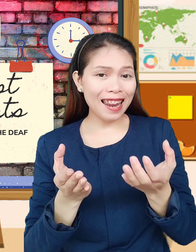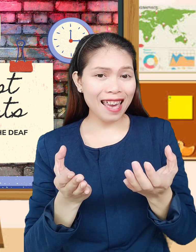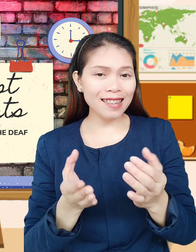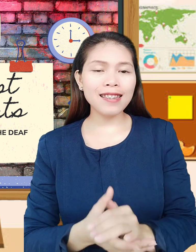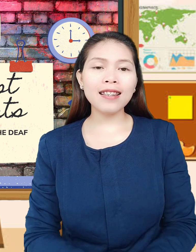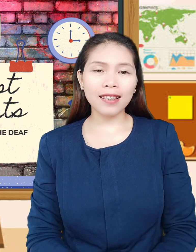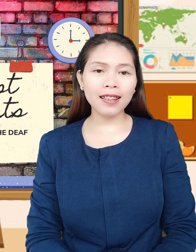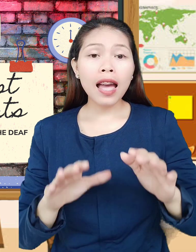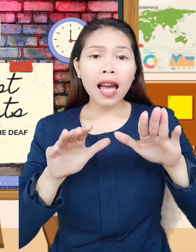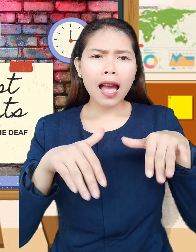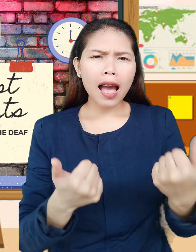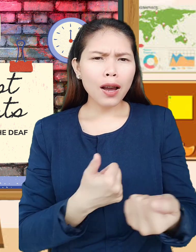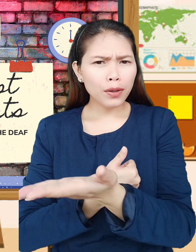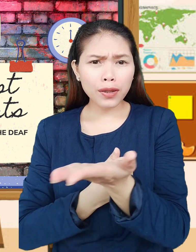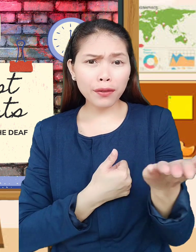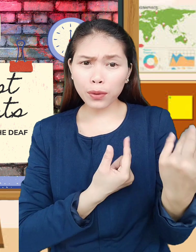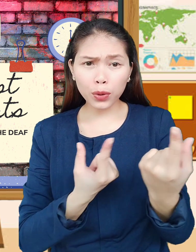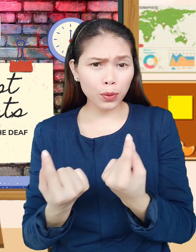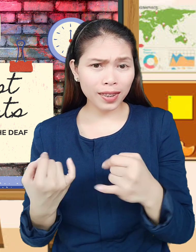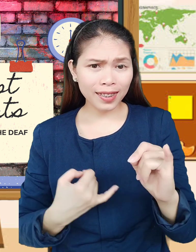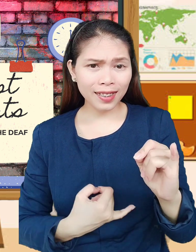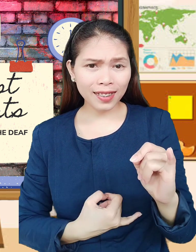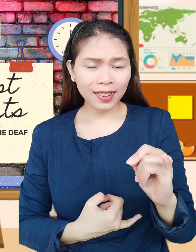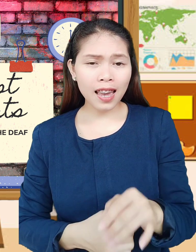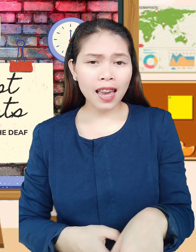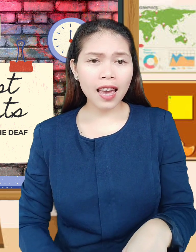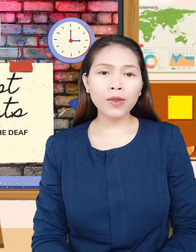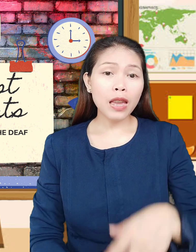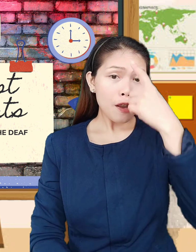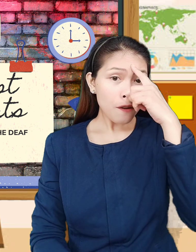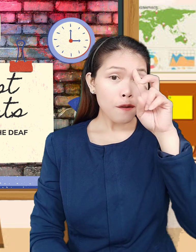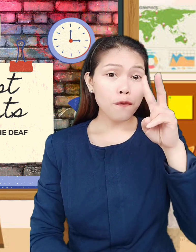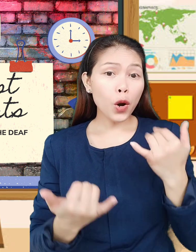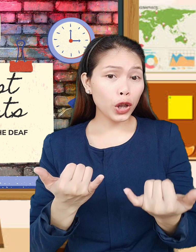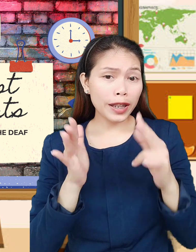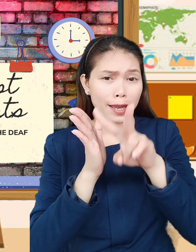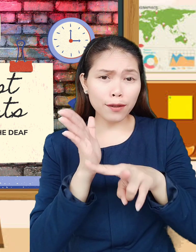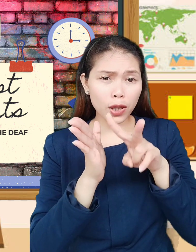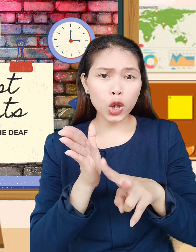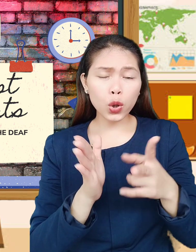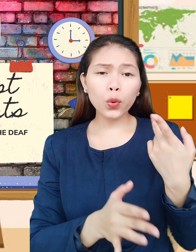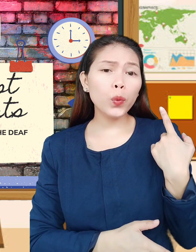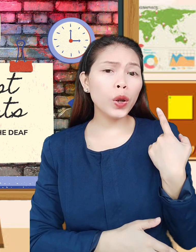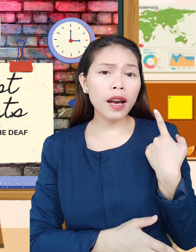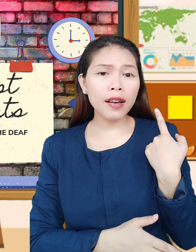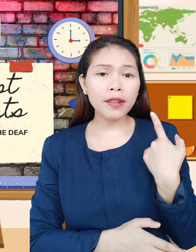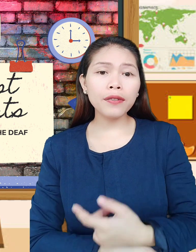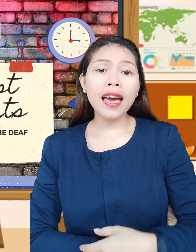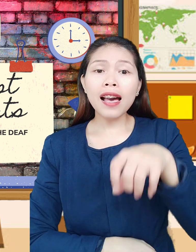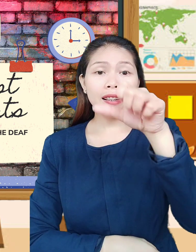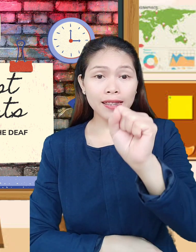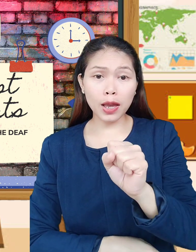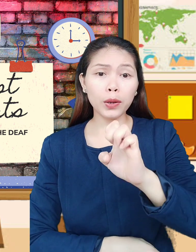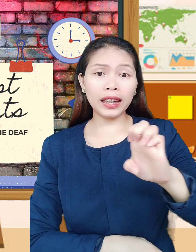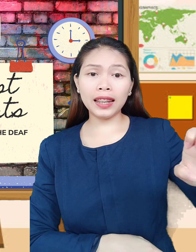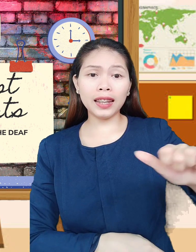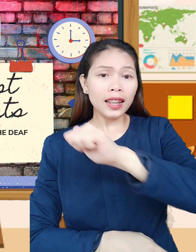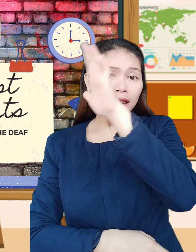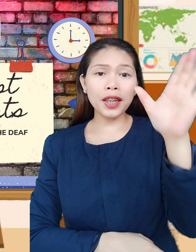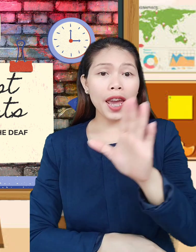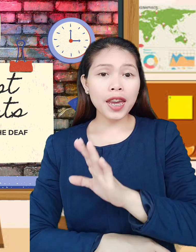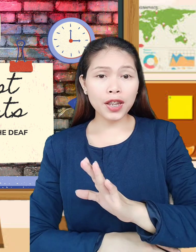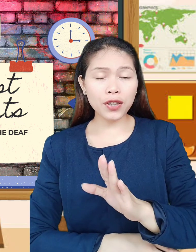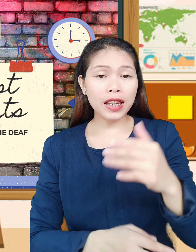our class. How's everyone doing? For this video, we have